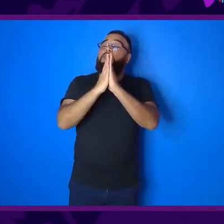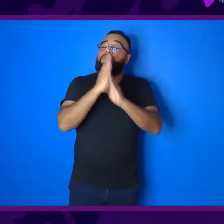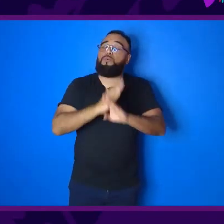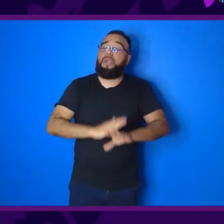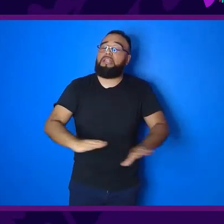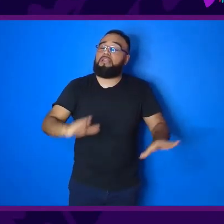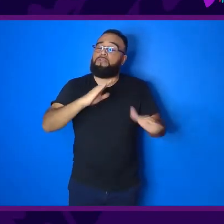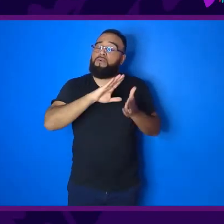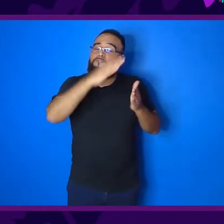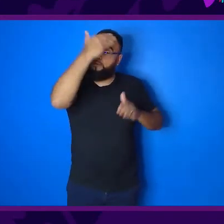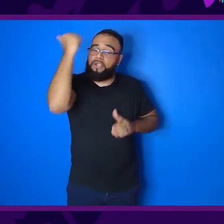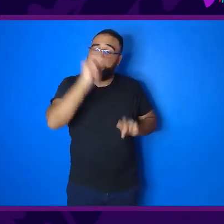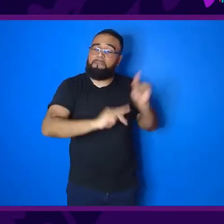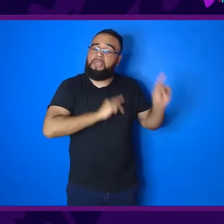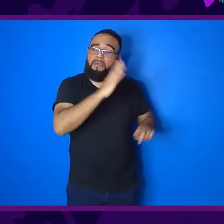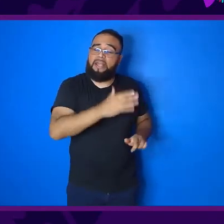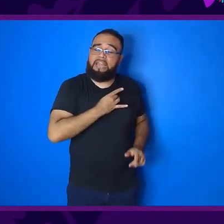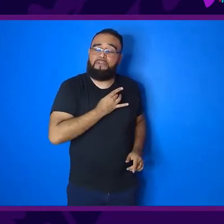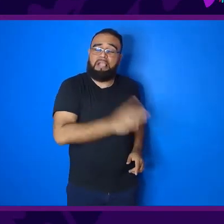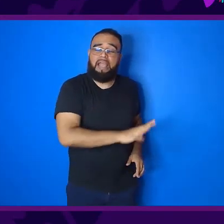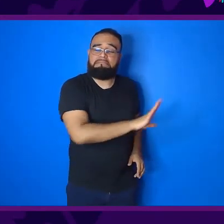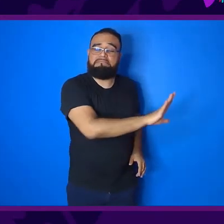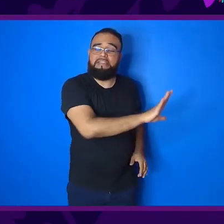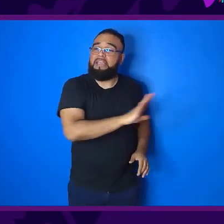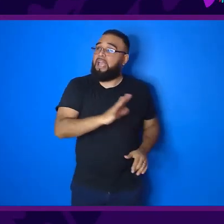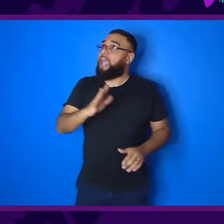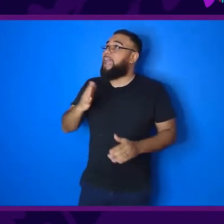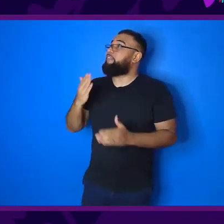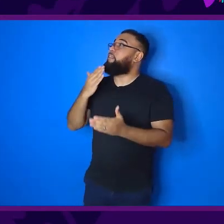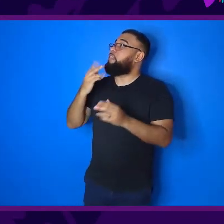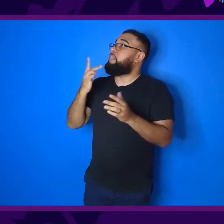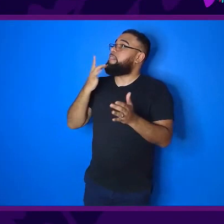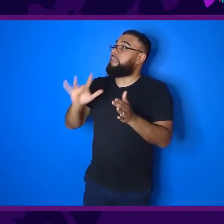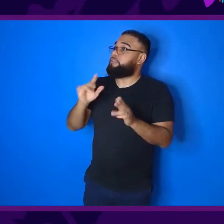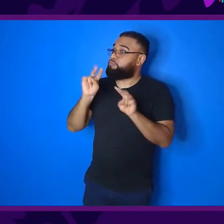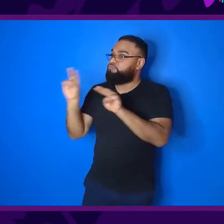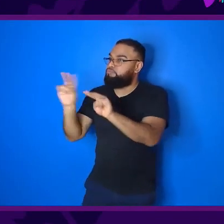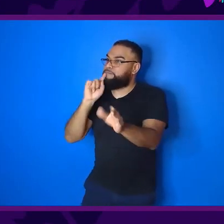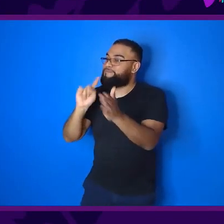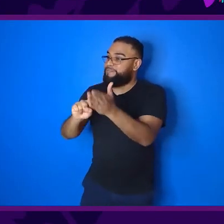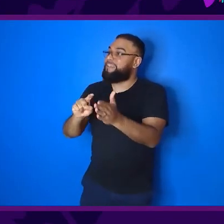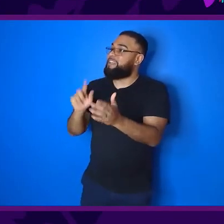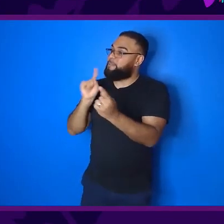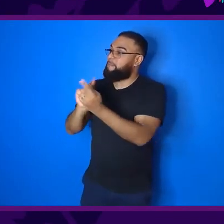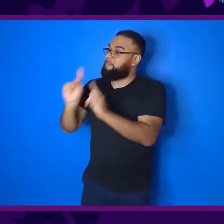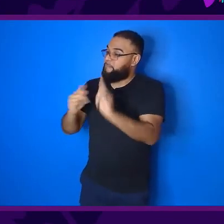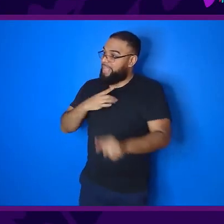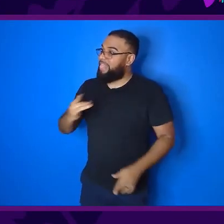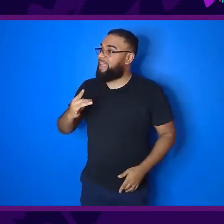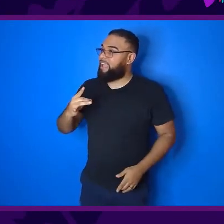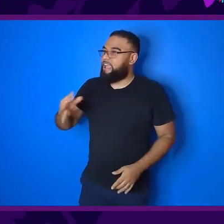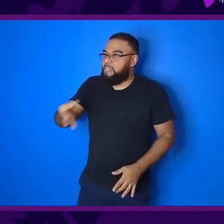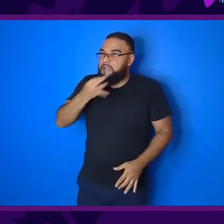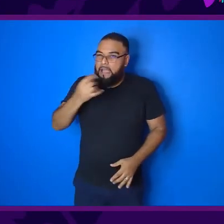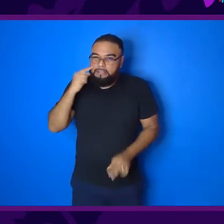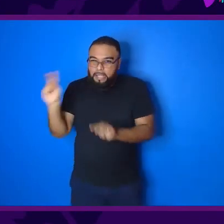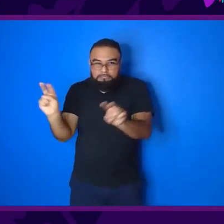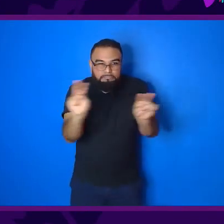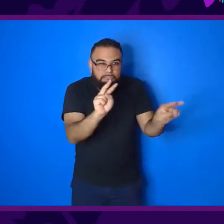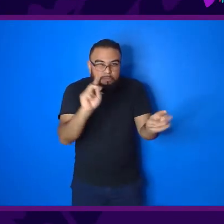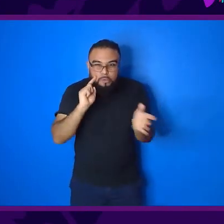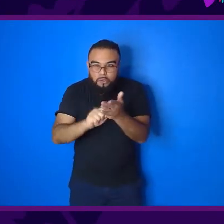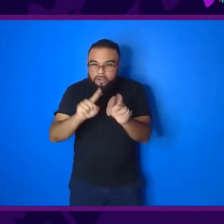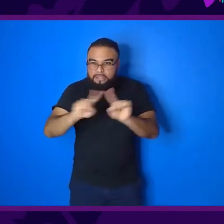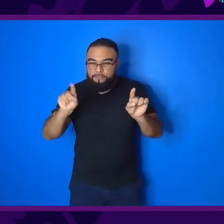and the good fortune to run into the ones I do like, and the eyesight to tell the difference. Dolores, age is only the number